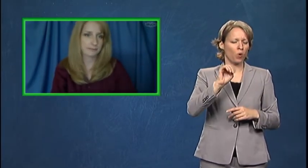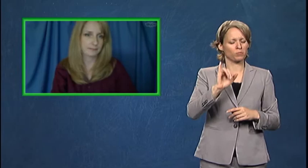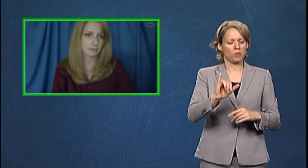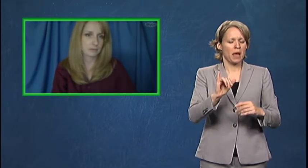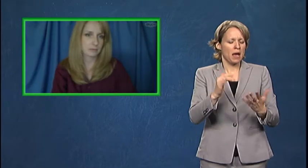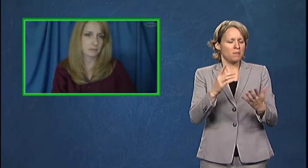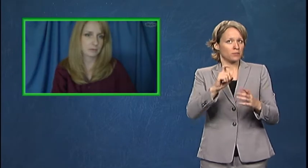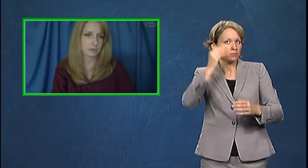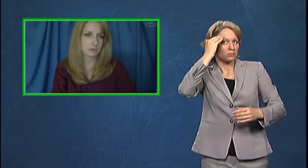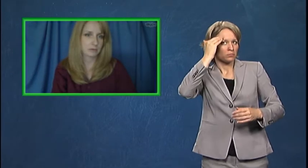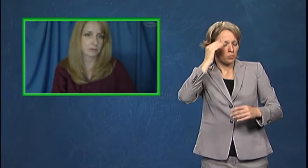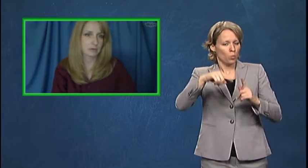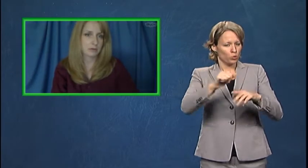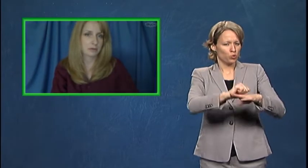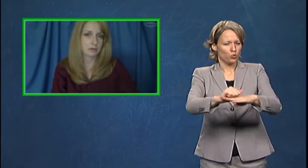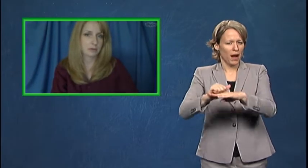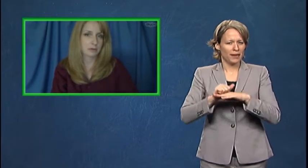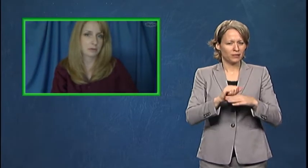students.